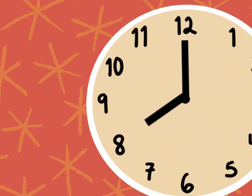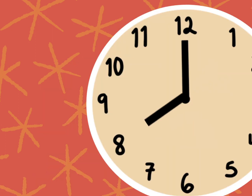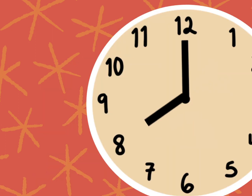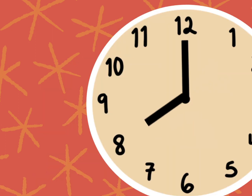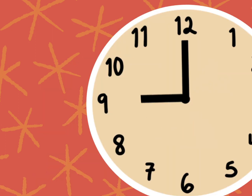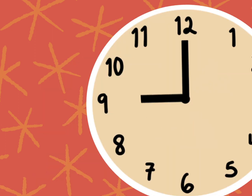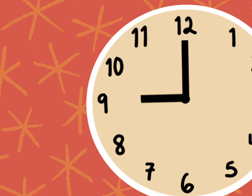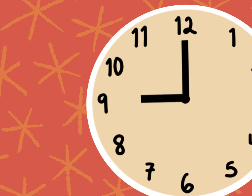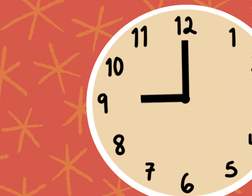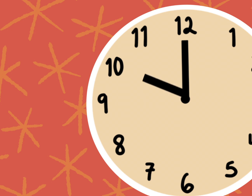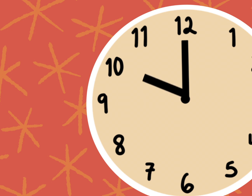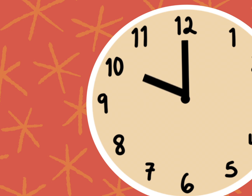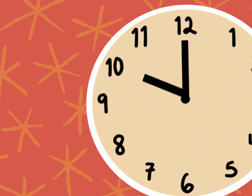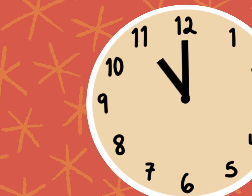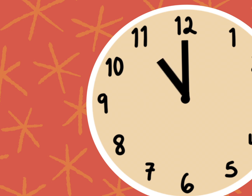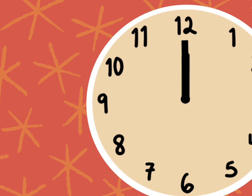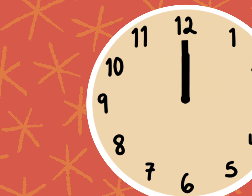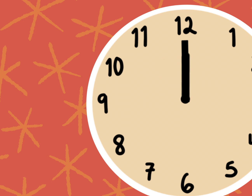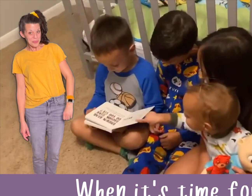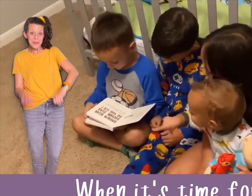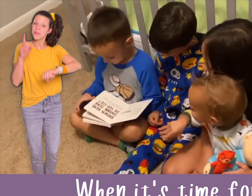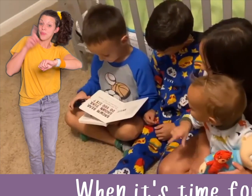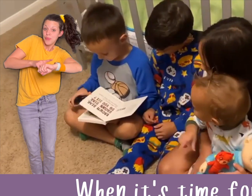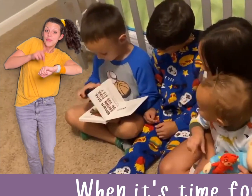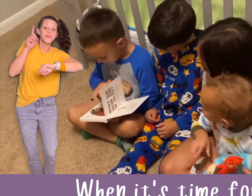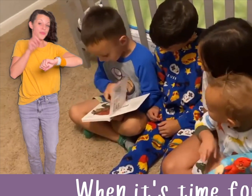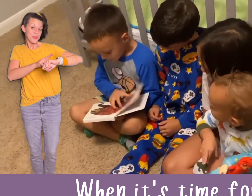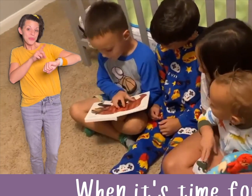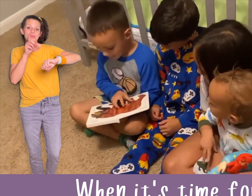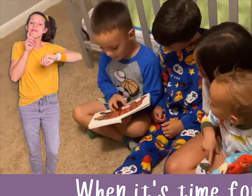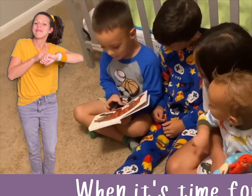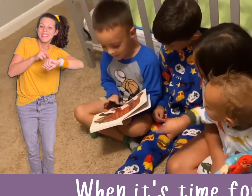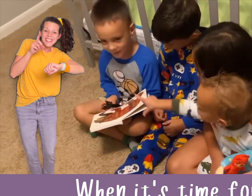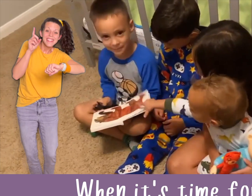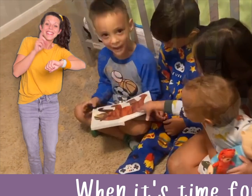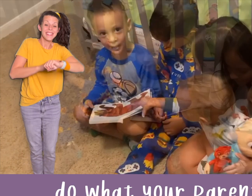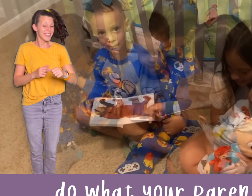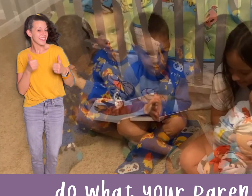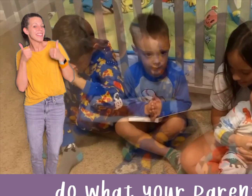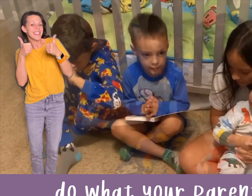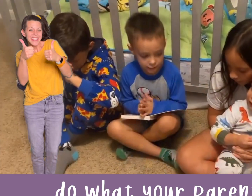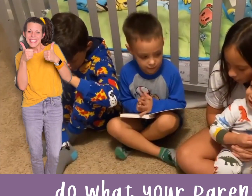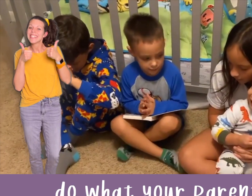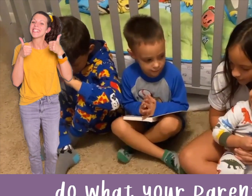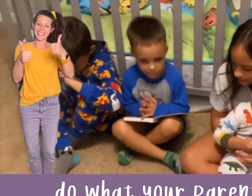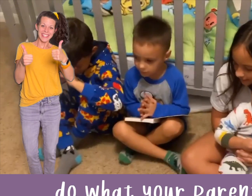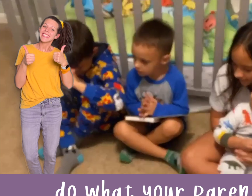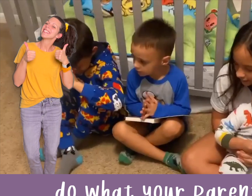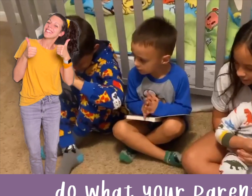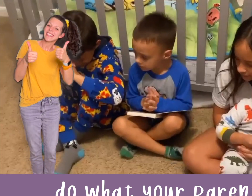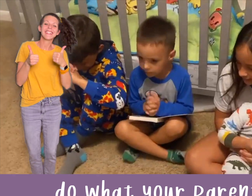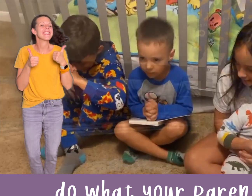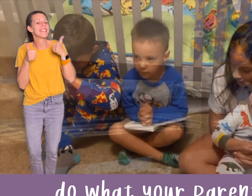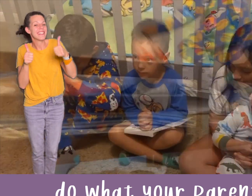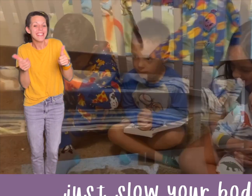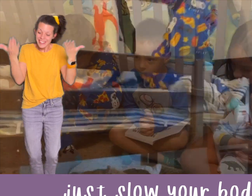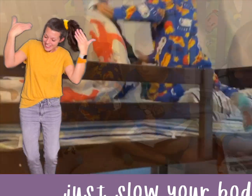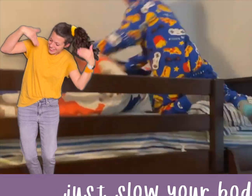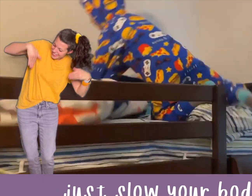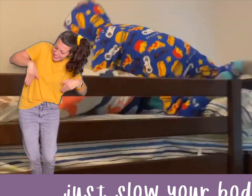eight, nine, ten, eleven, twelve. When it's time for bed, do what your parents said. Just slow